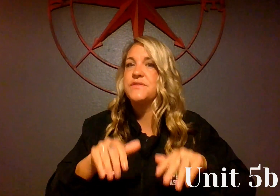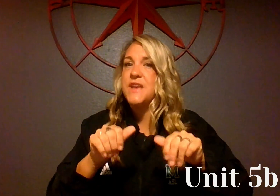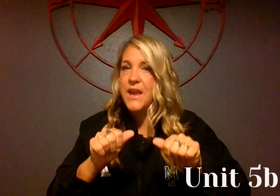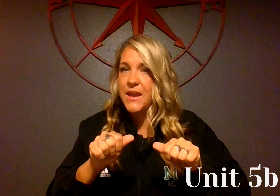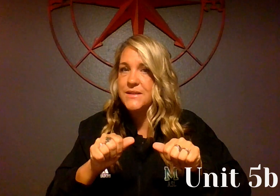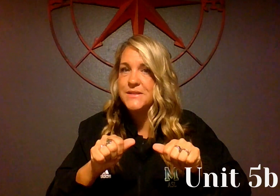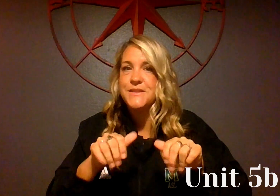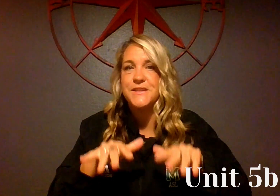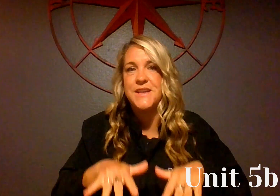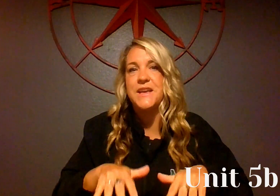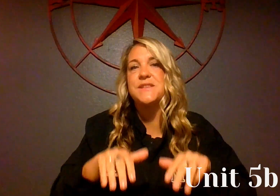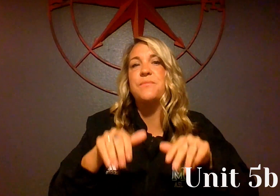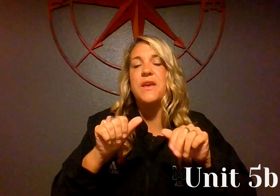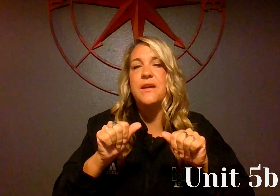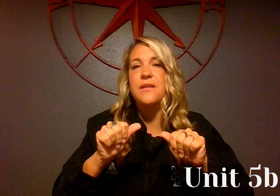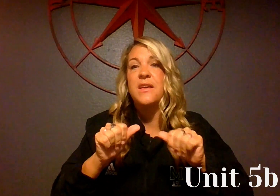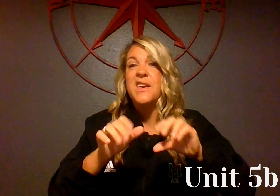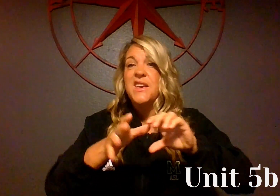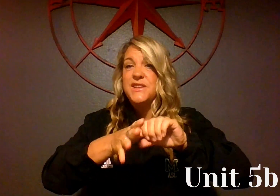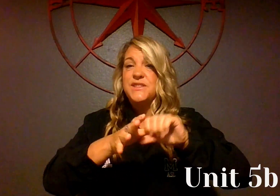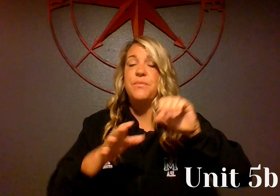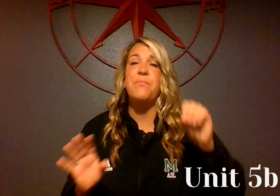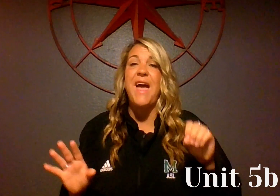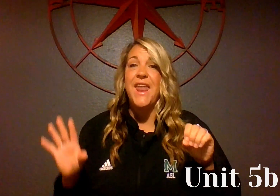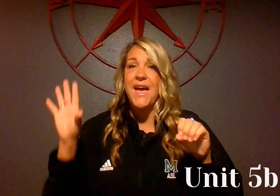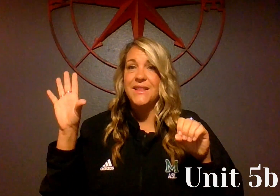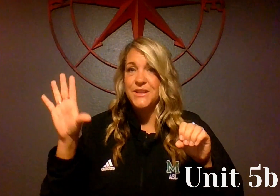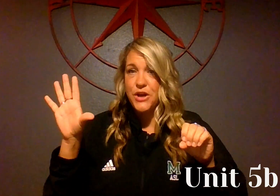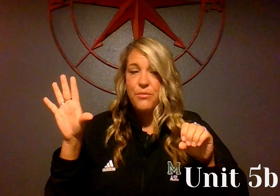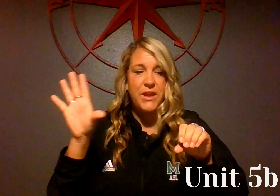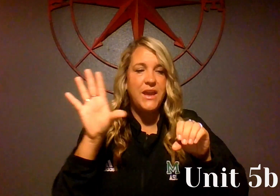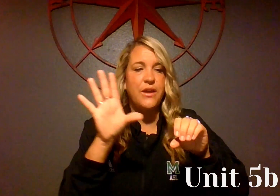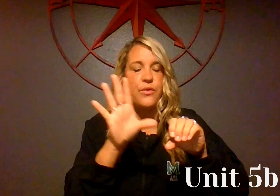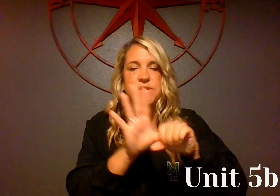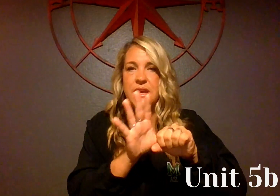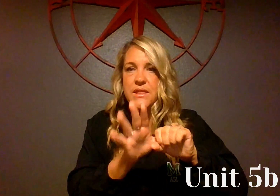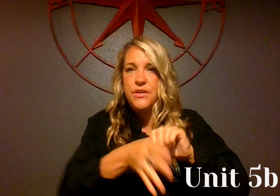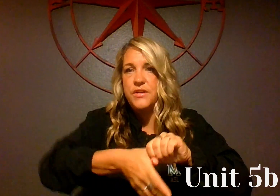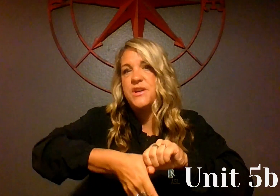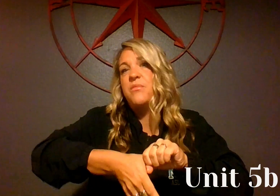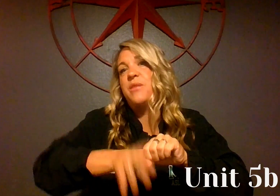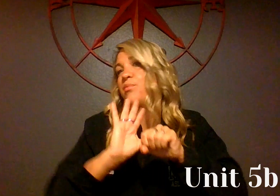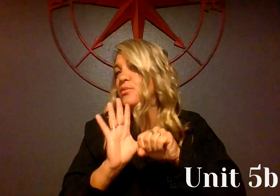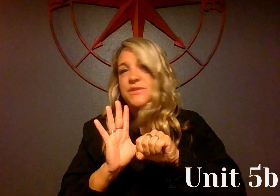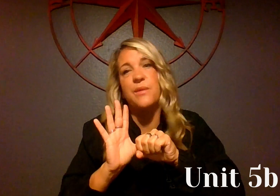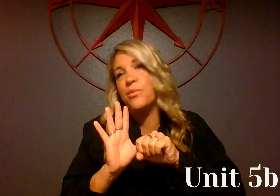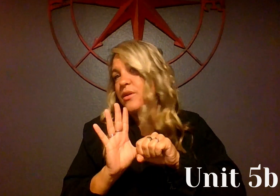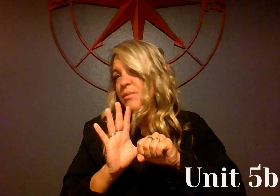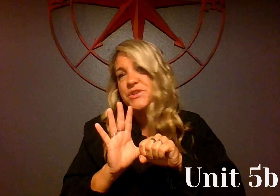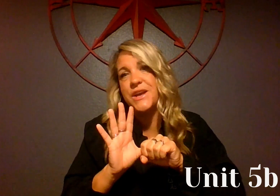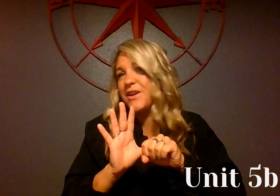to A's. To take something, to be bad at, the dominant hand goes in the non-dominant, pulls upward, and we shake our